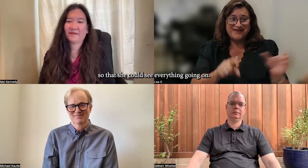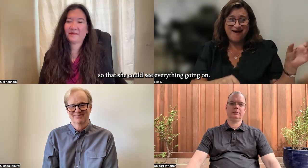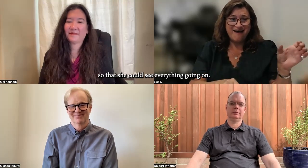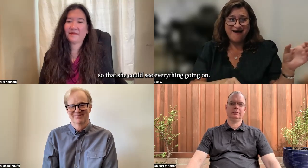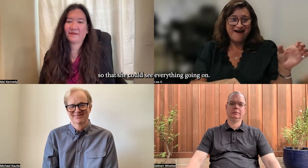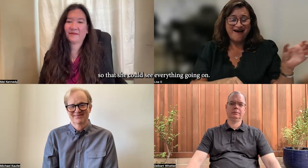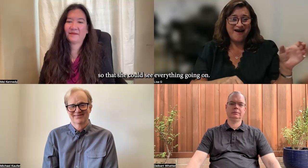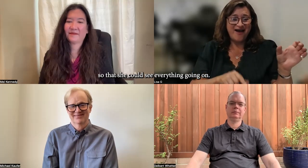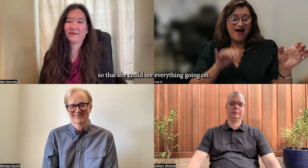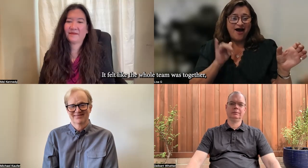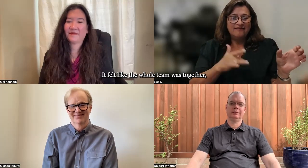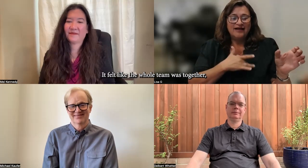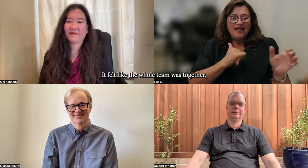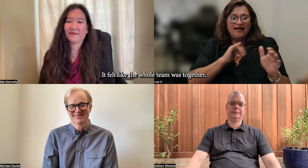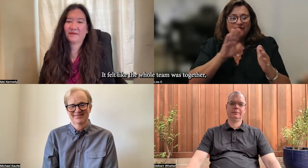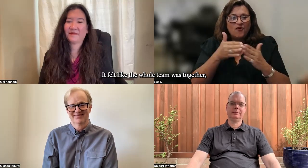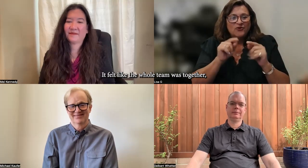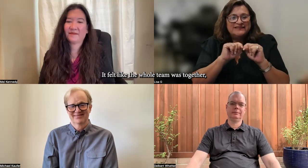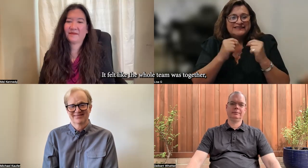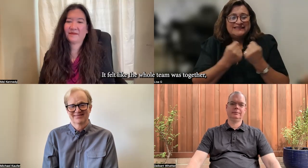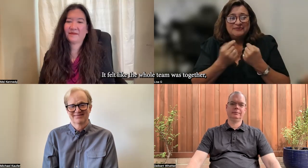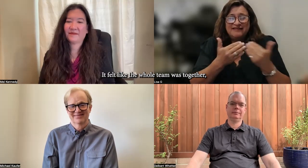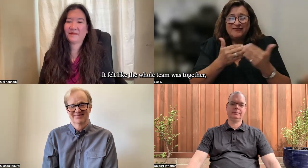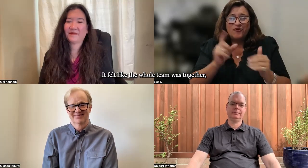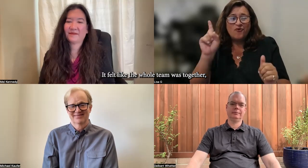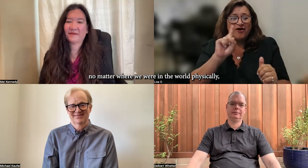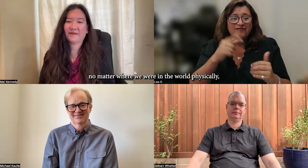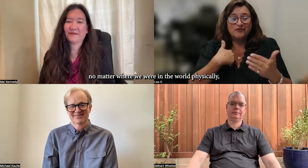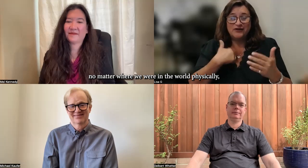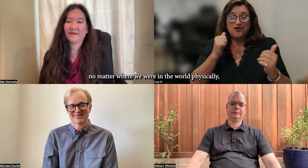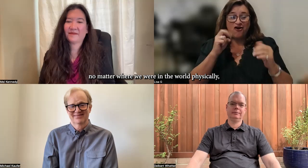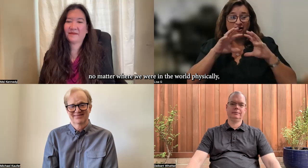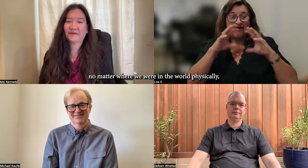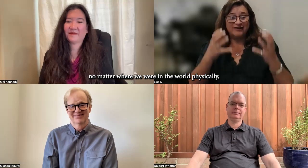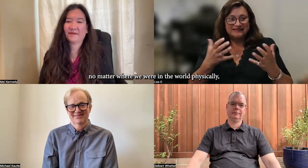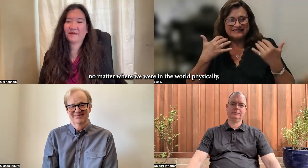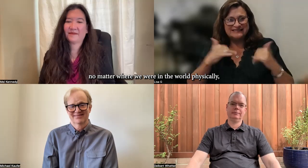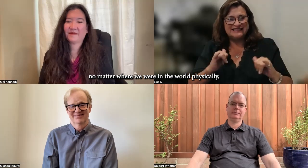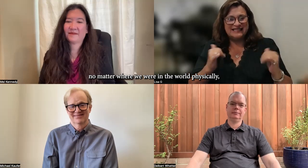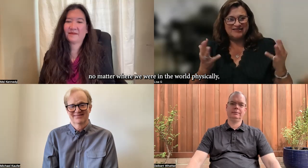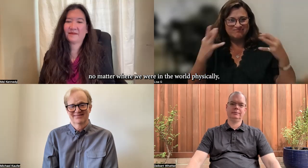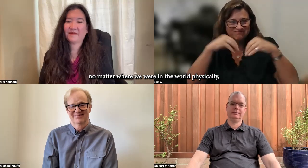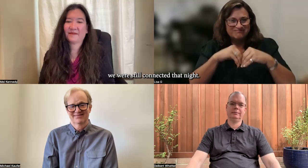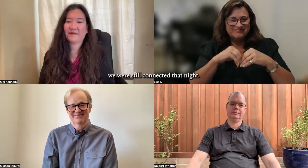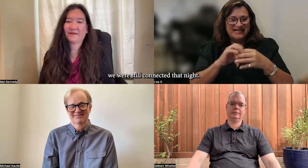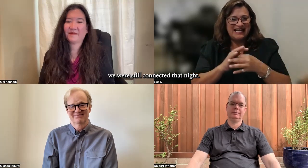going on. It felt like the whole team was together. No matter where we were in the world physically, we were